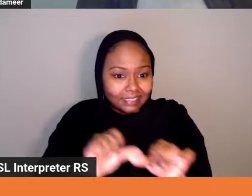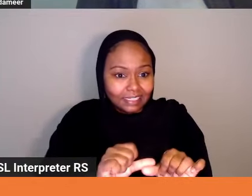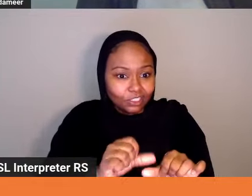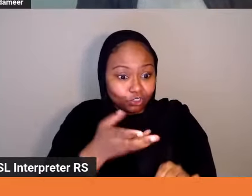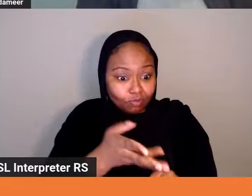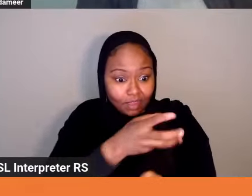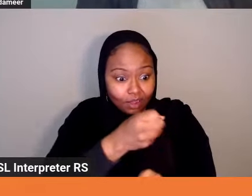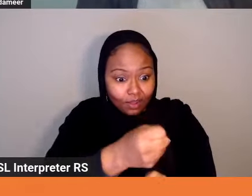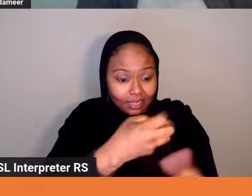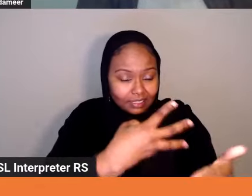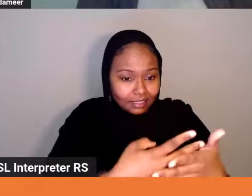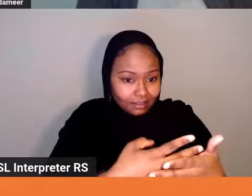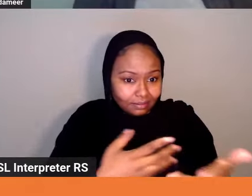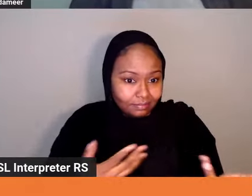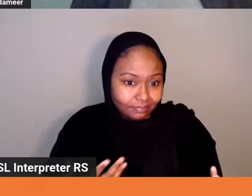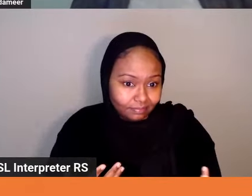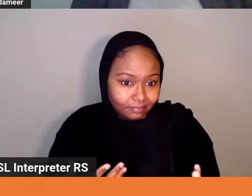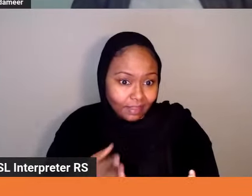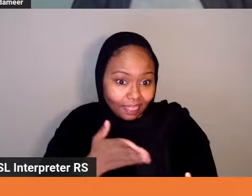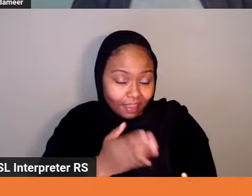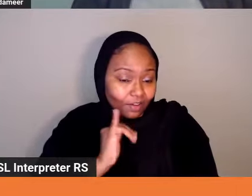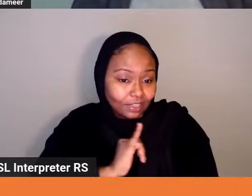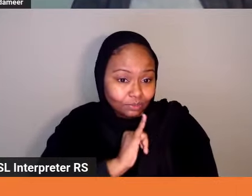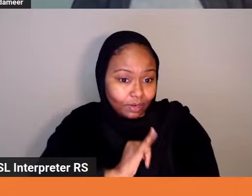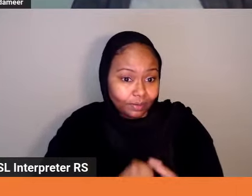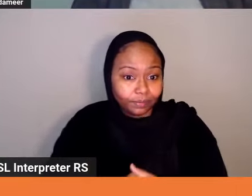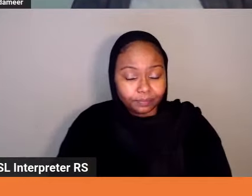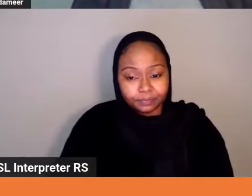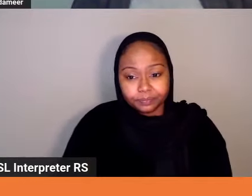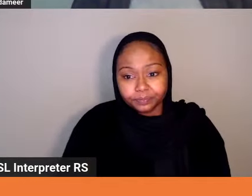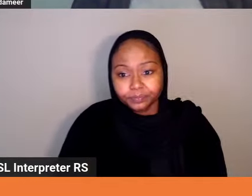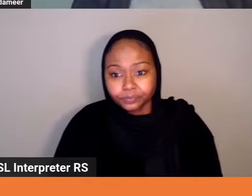detention facilities inside Israel.